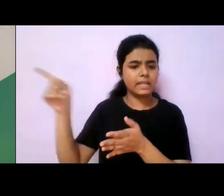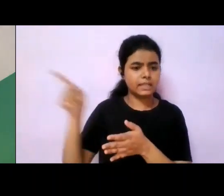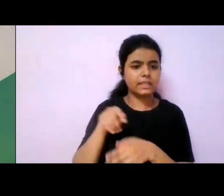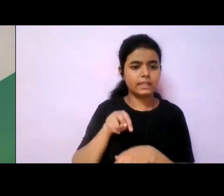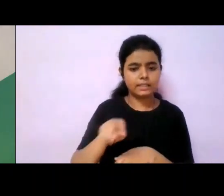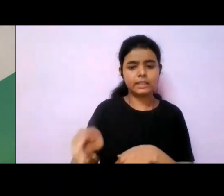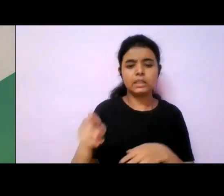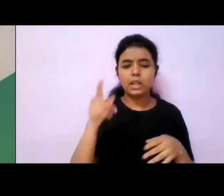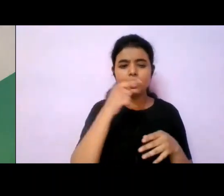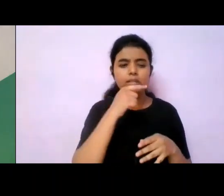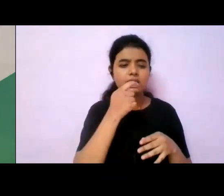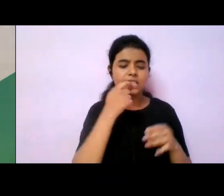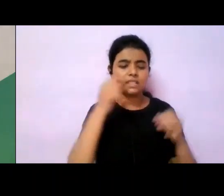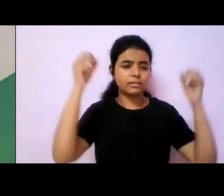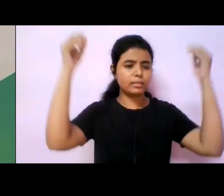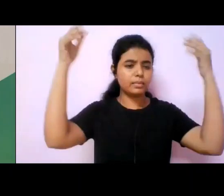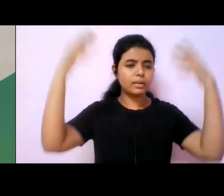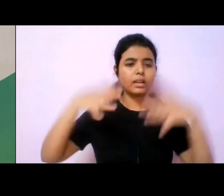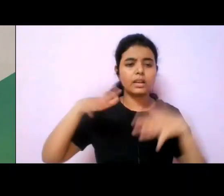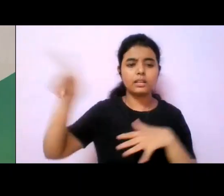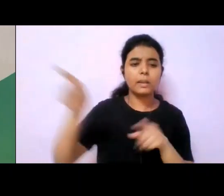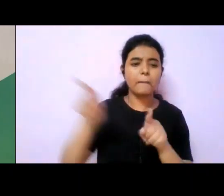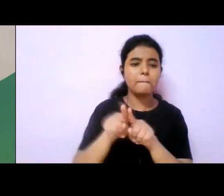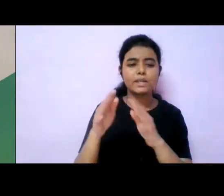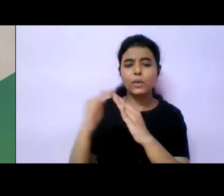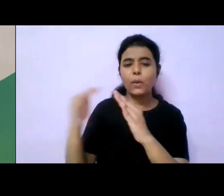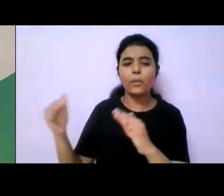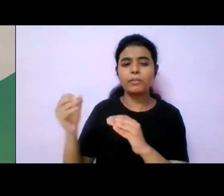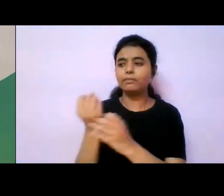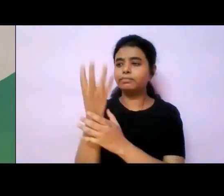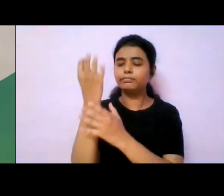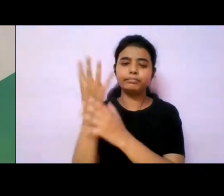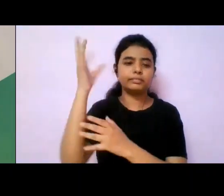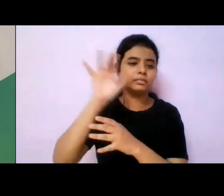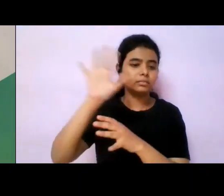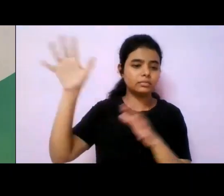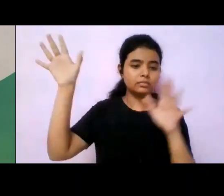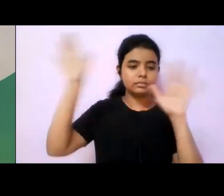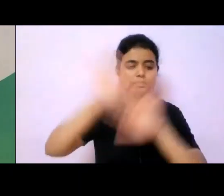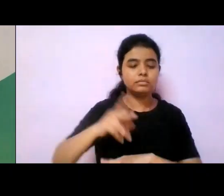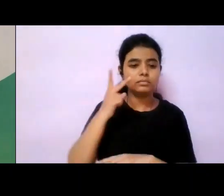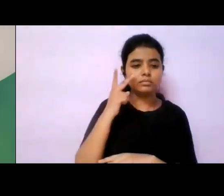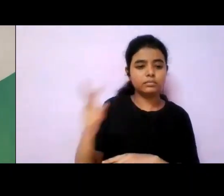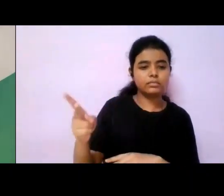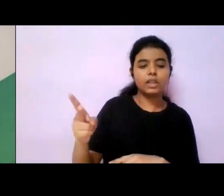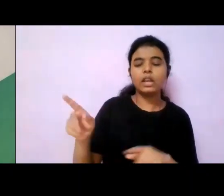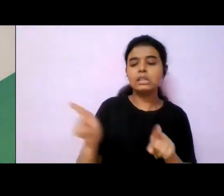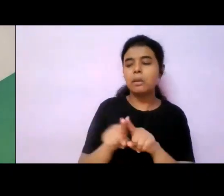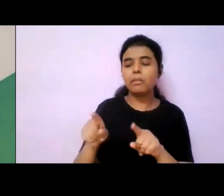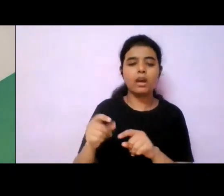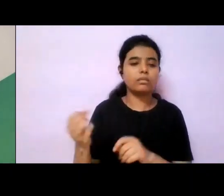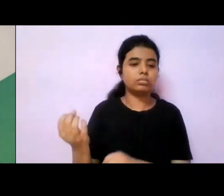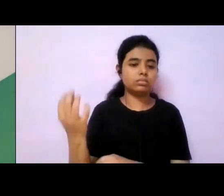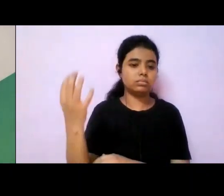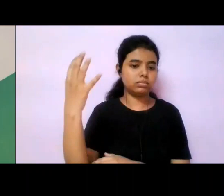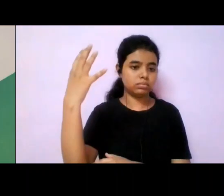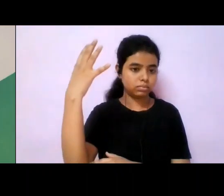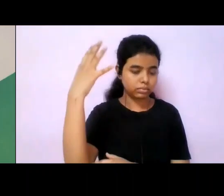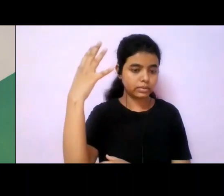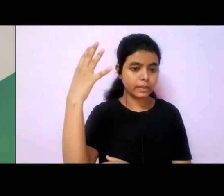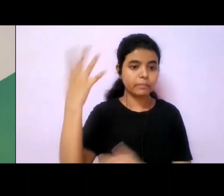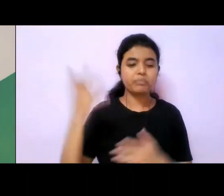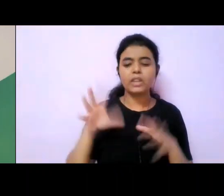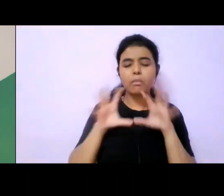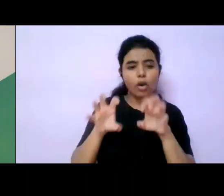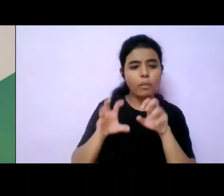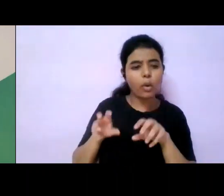smoky haze from the chimney of a nearby moored canal boat snakes across the water, picking up the sun's rays. A couple of dog walkers